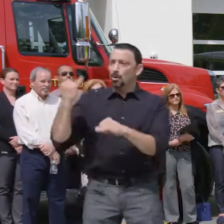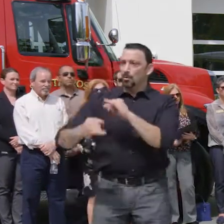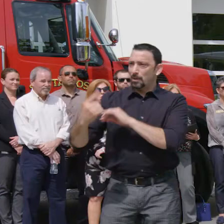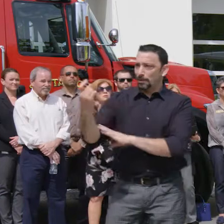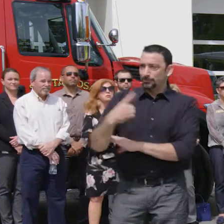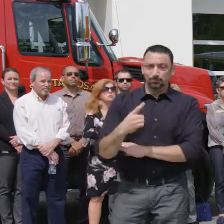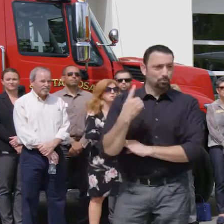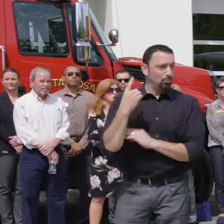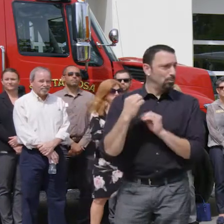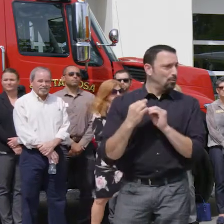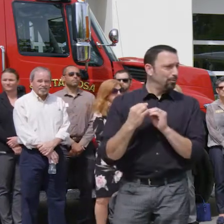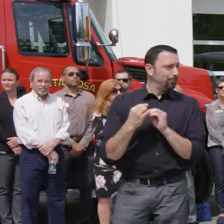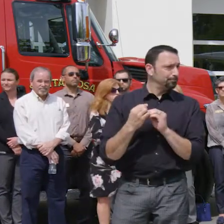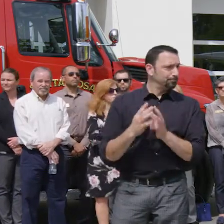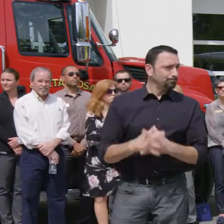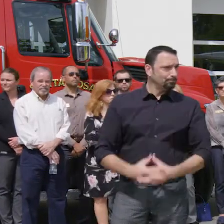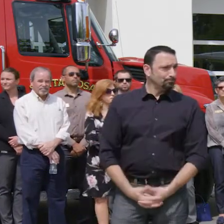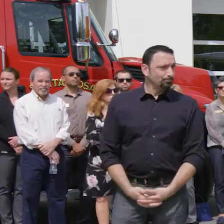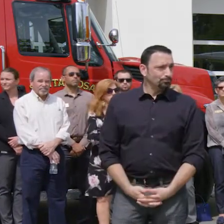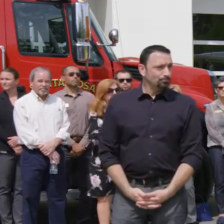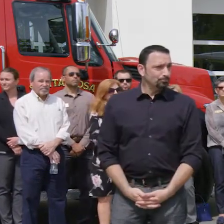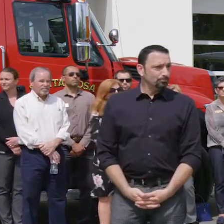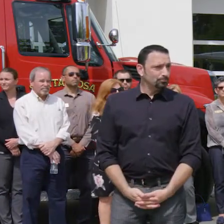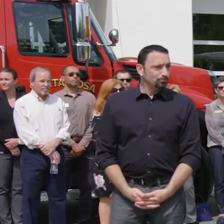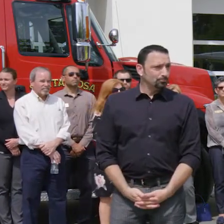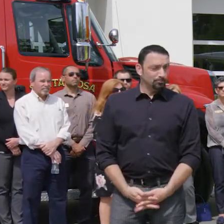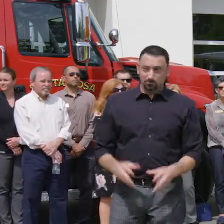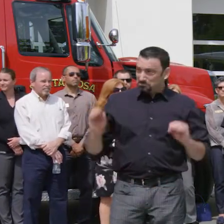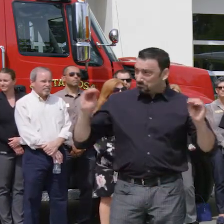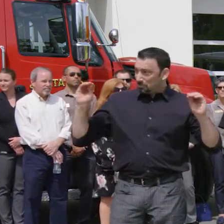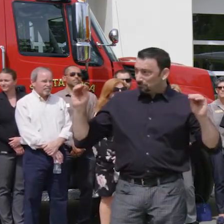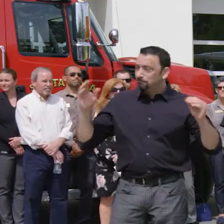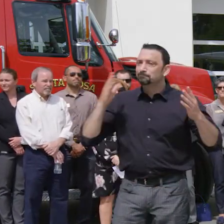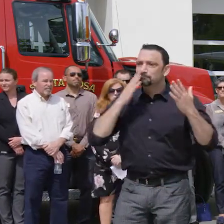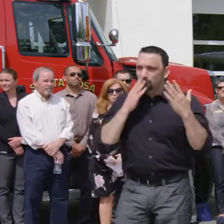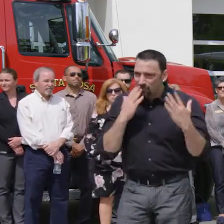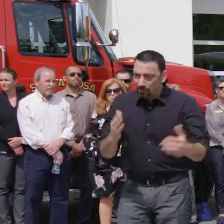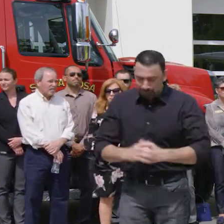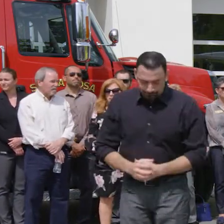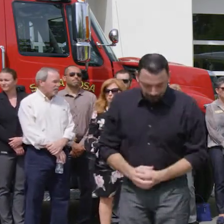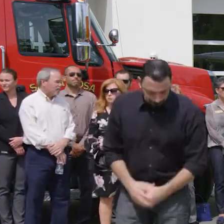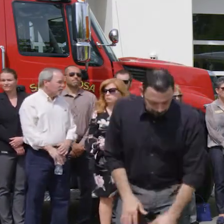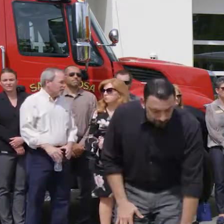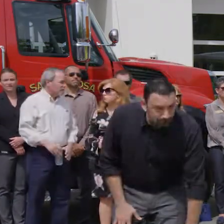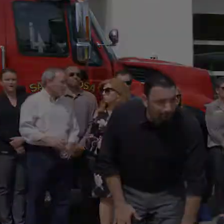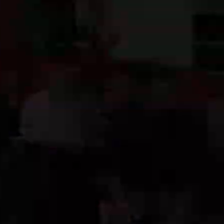if there is one. Seeing none. Thank you, everybody, for coming, and we appreciate it.